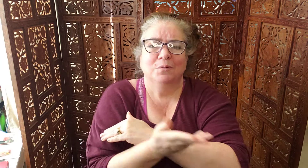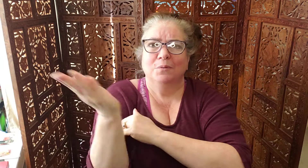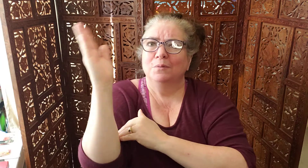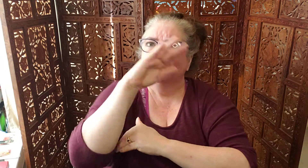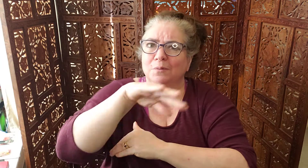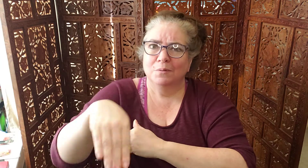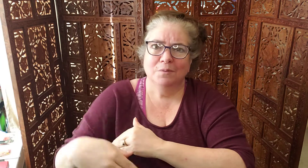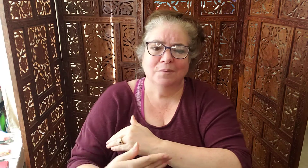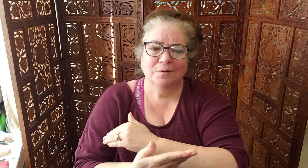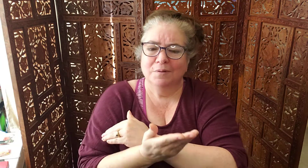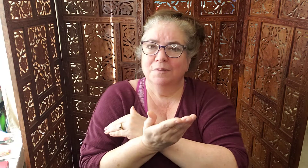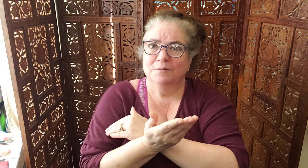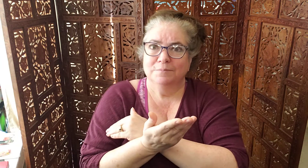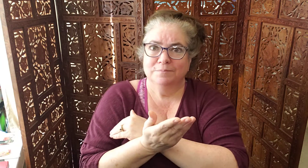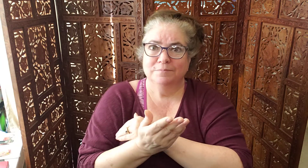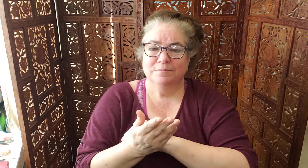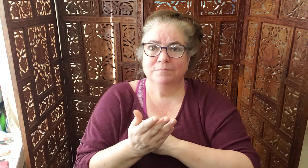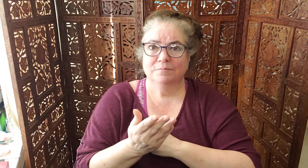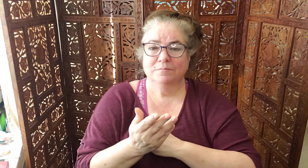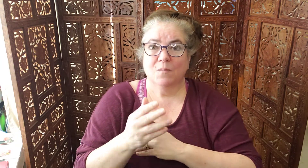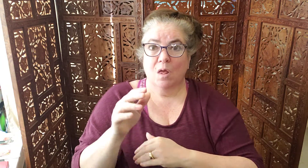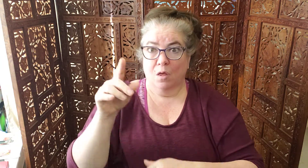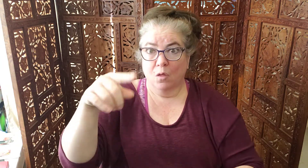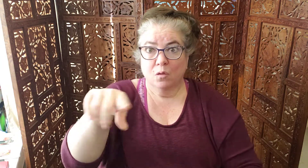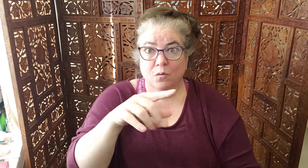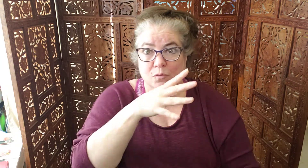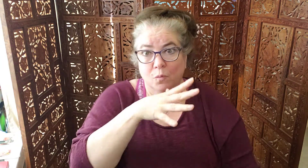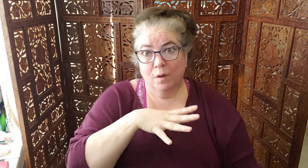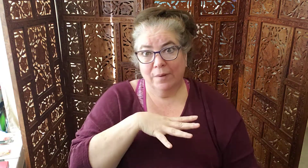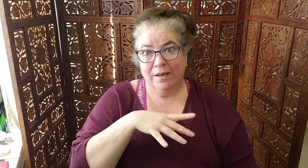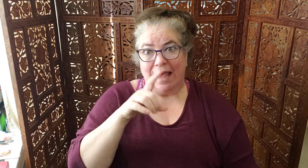They had to be able to display those costumes.